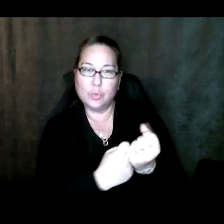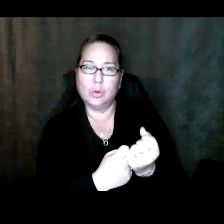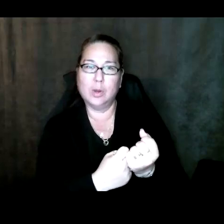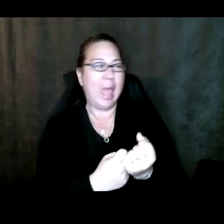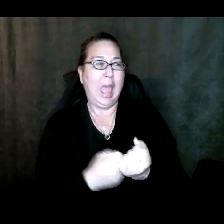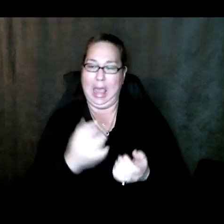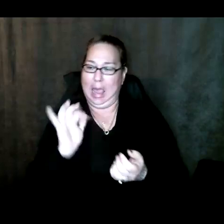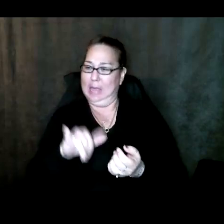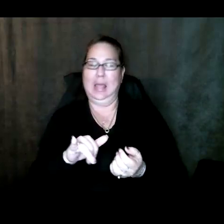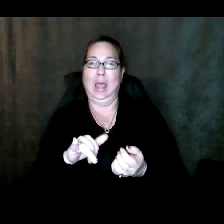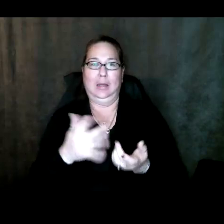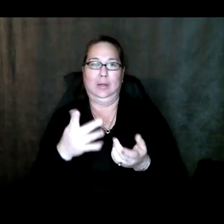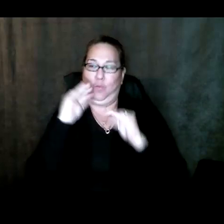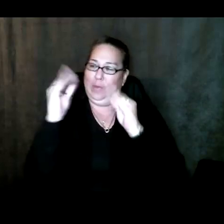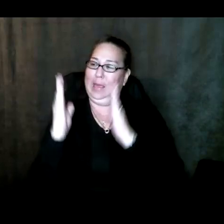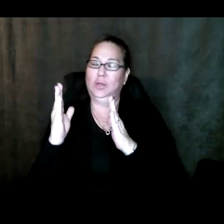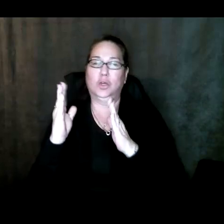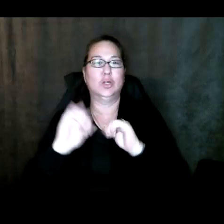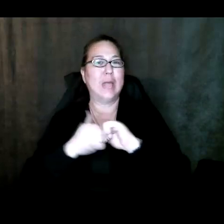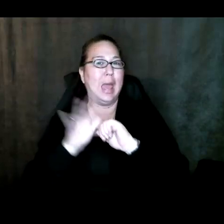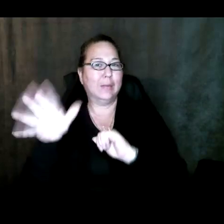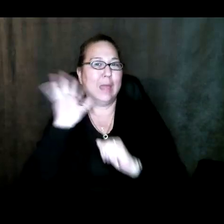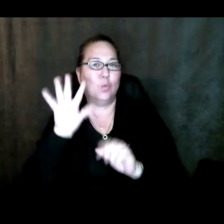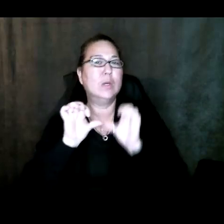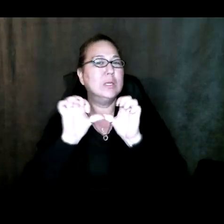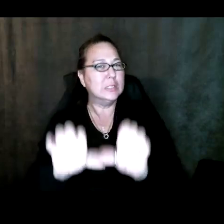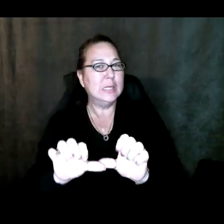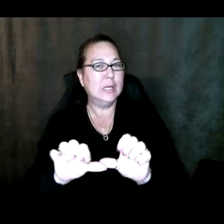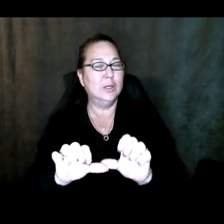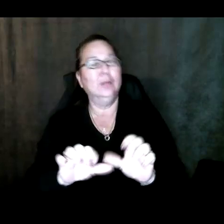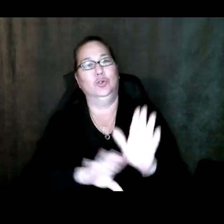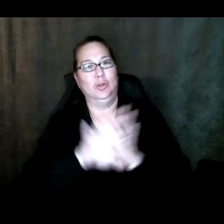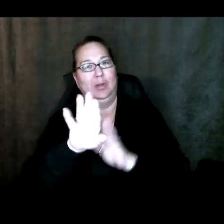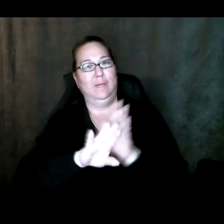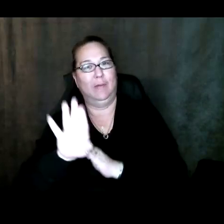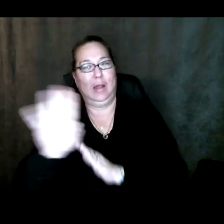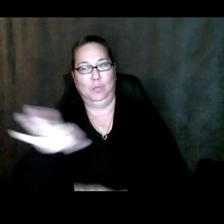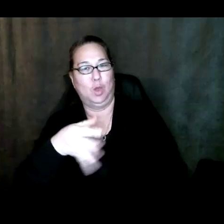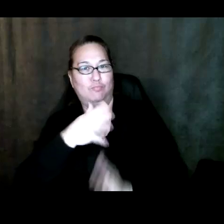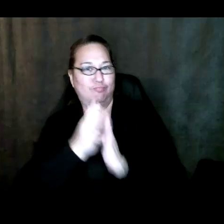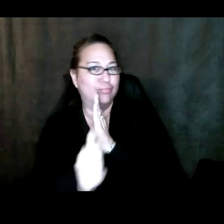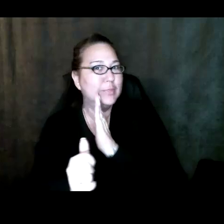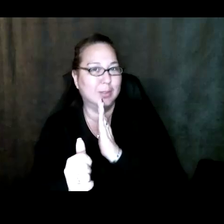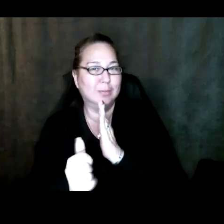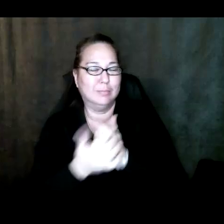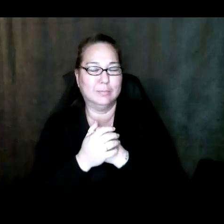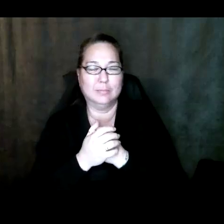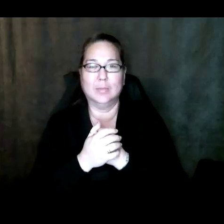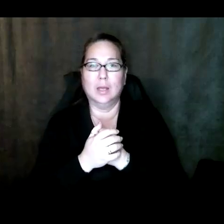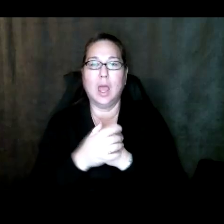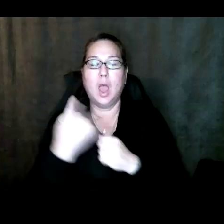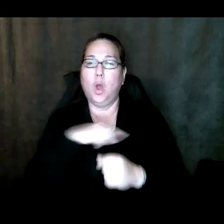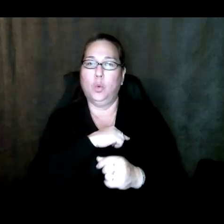to continue to develop and build their capacity in those areas. And so we're really trying to leverage the regional model as a way